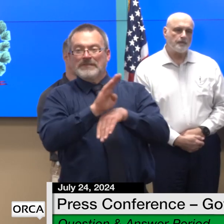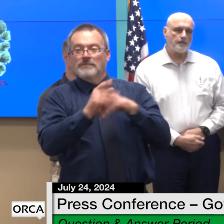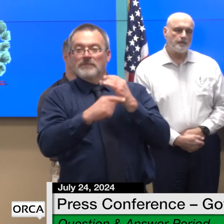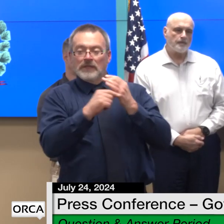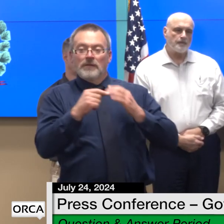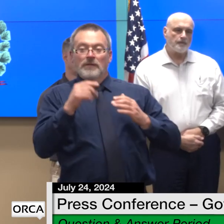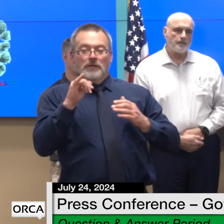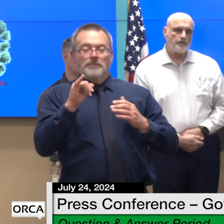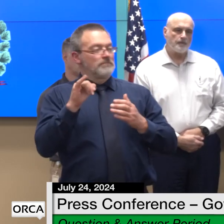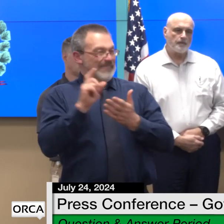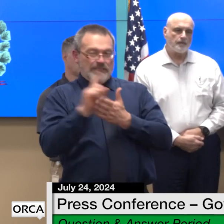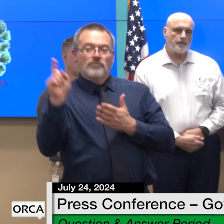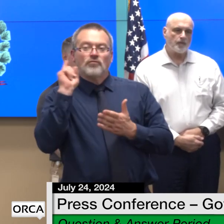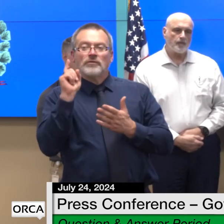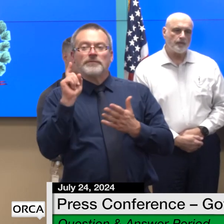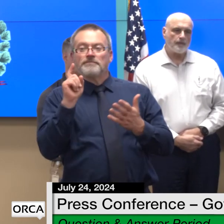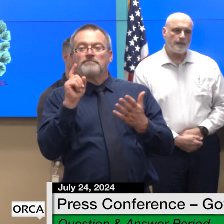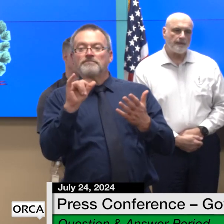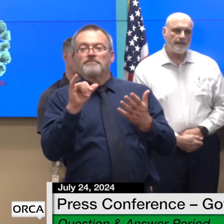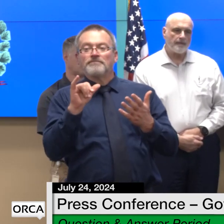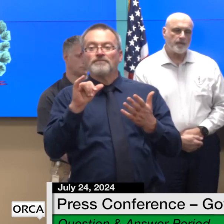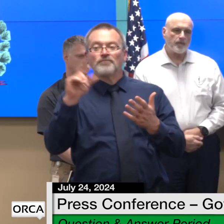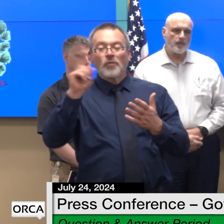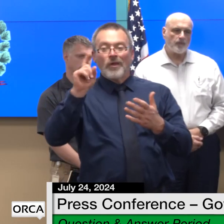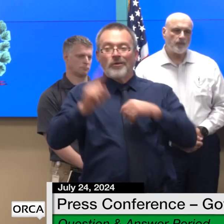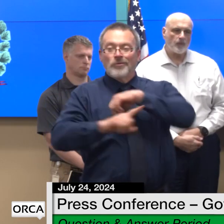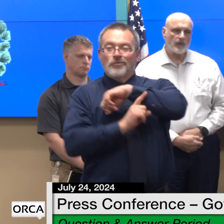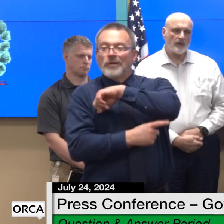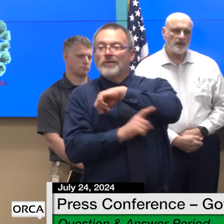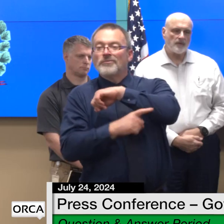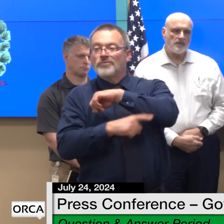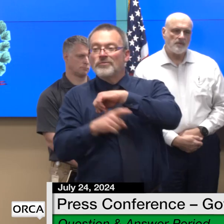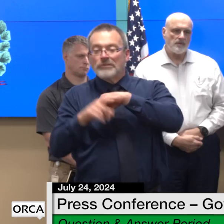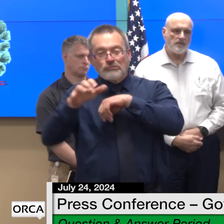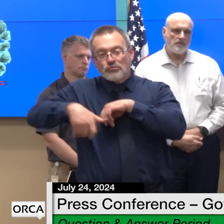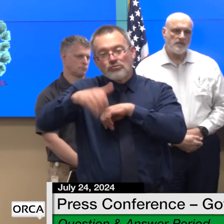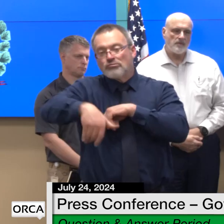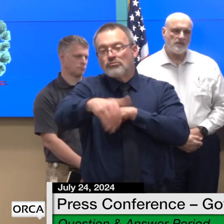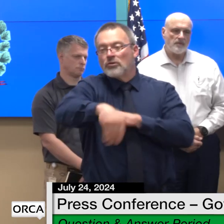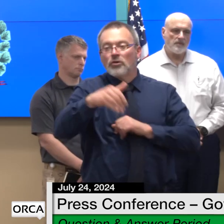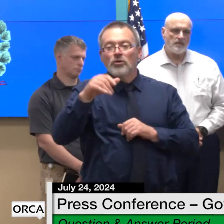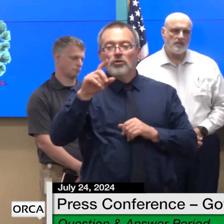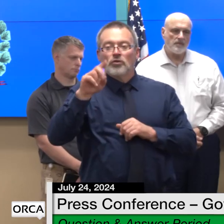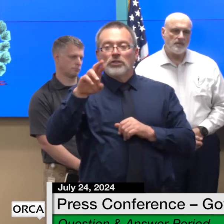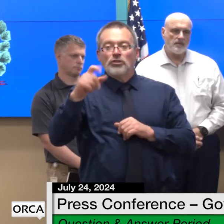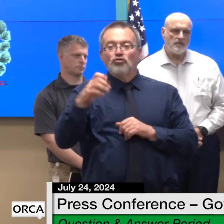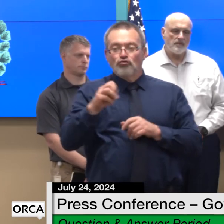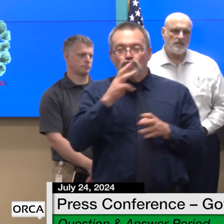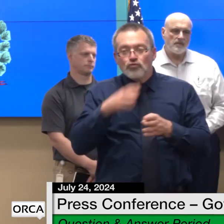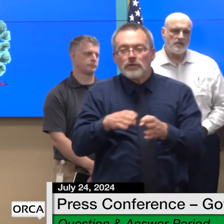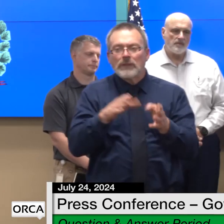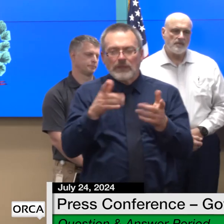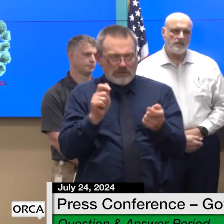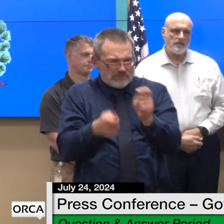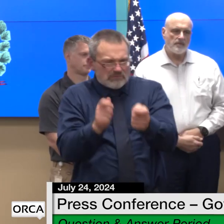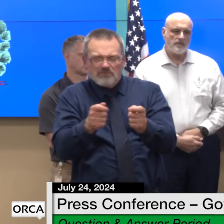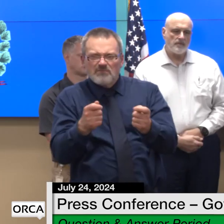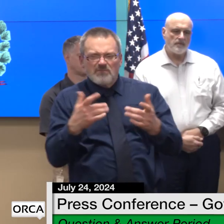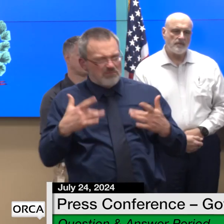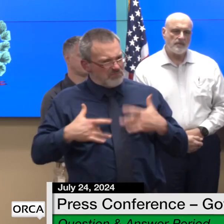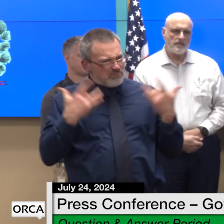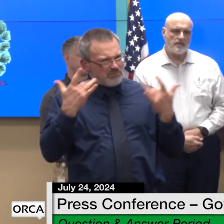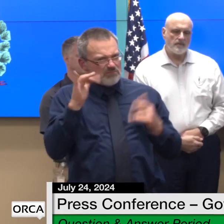takes a second look at dredging or some sort of river modification. Yeah. What is the latest on that? Yeah,